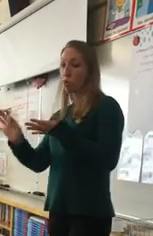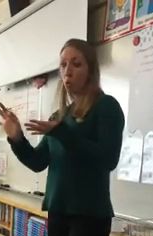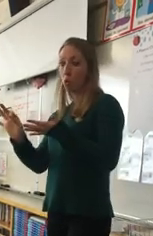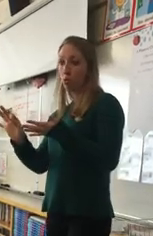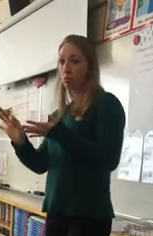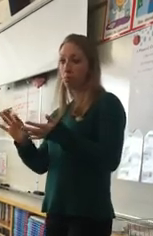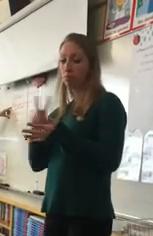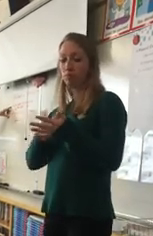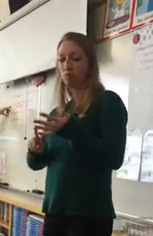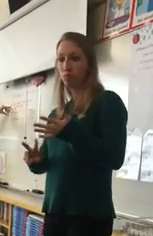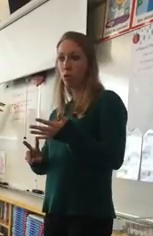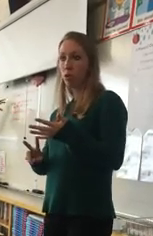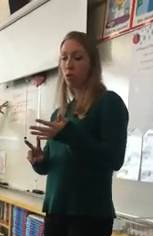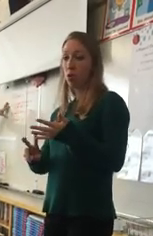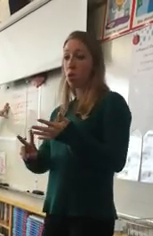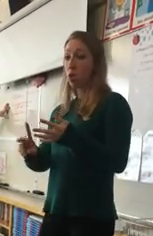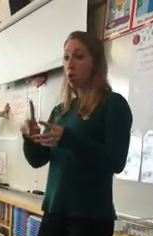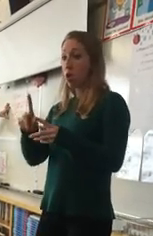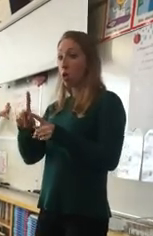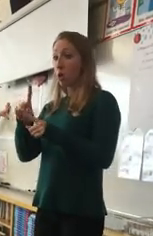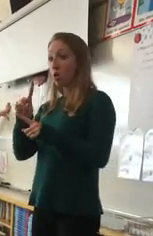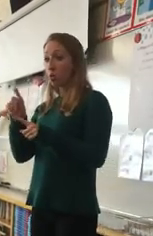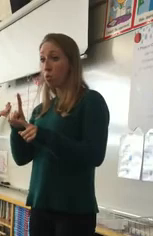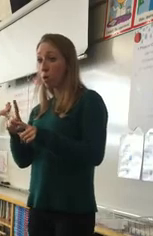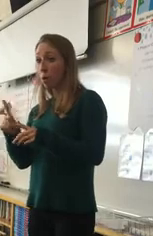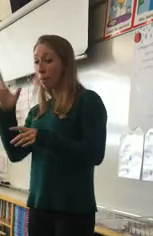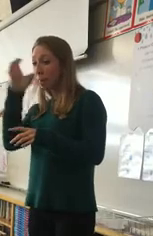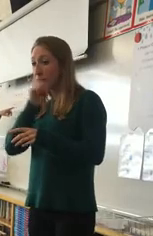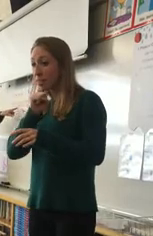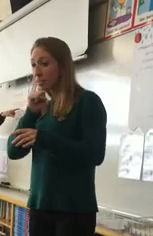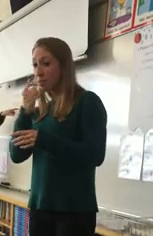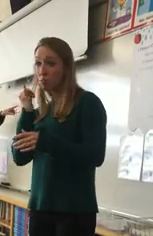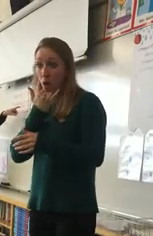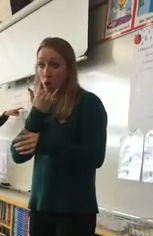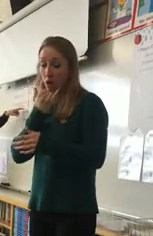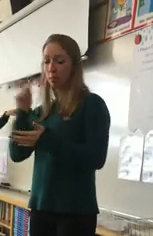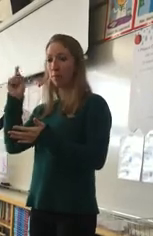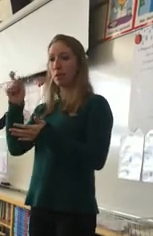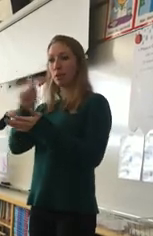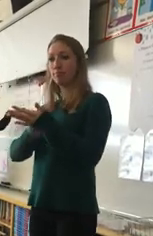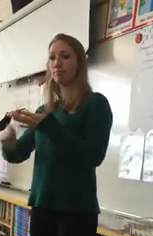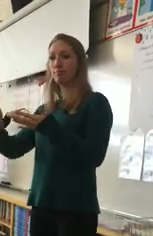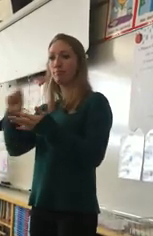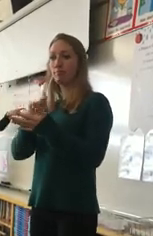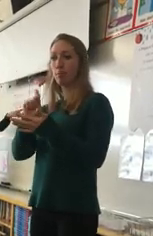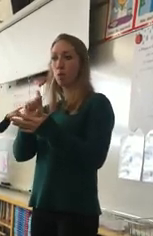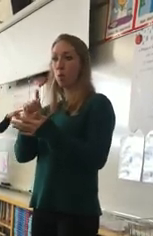Whichever problems you miss, you need to circle on page 381 and 382 and finish